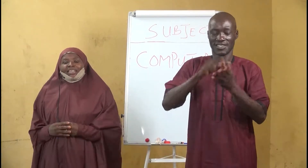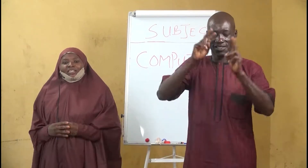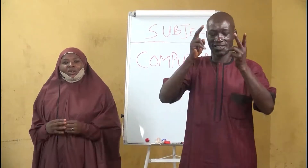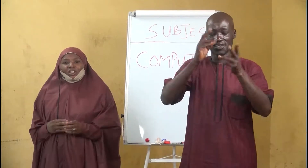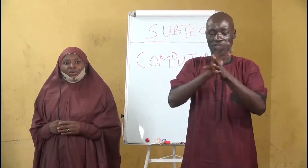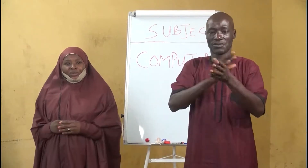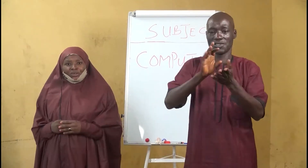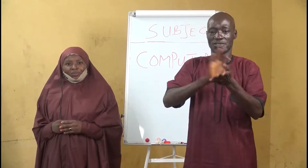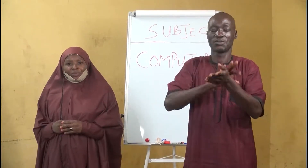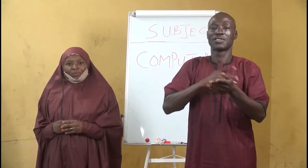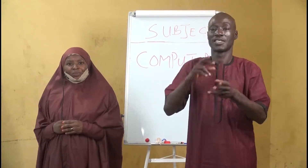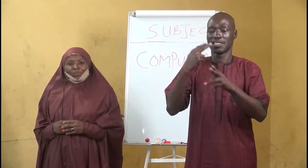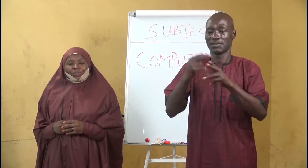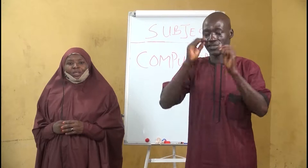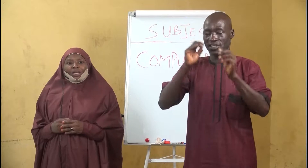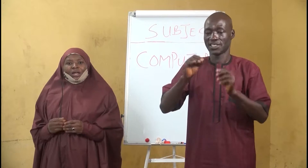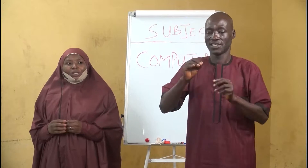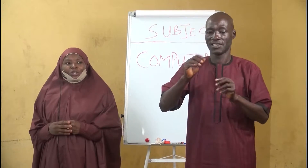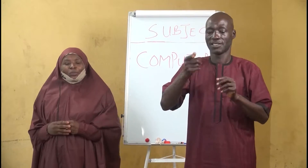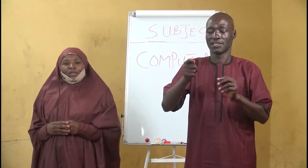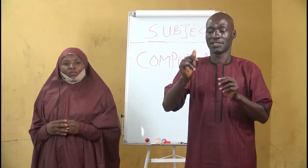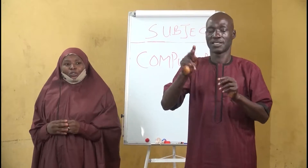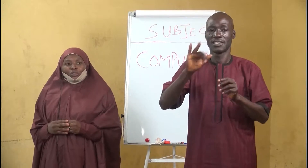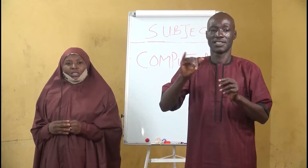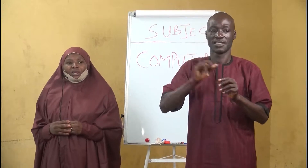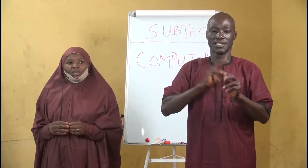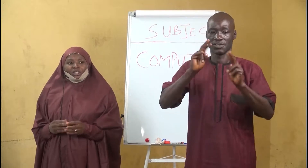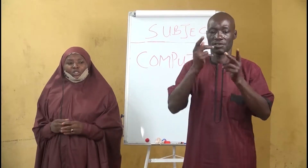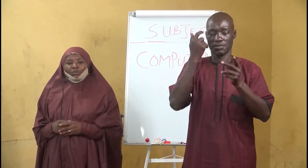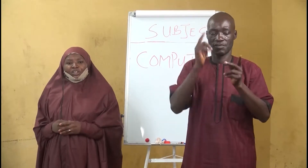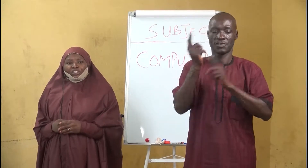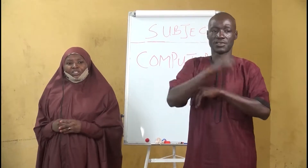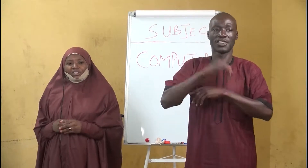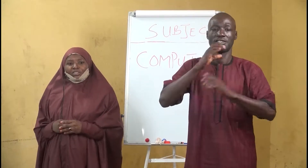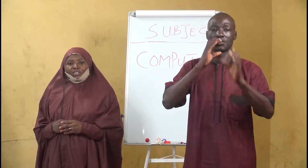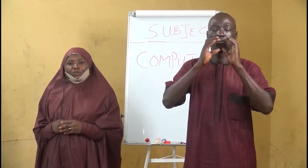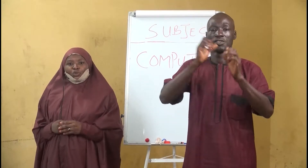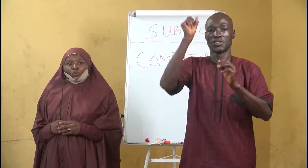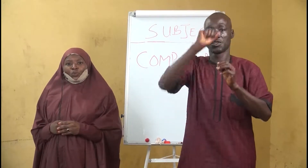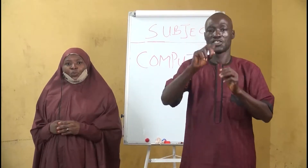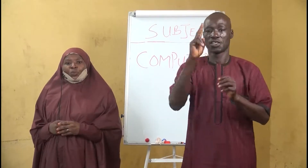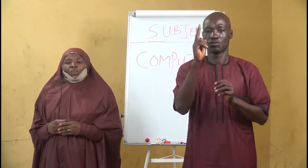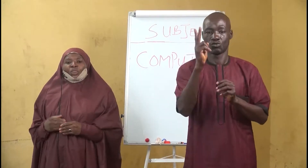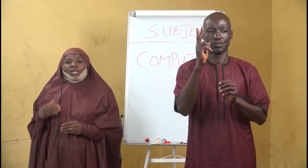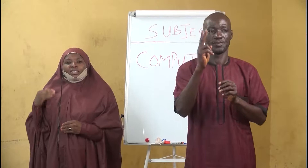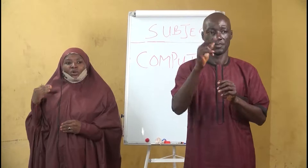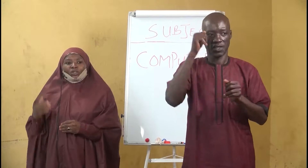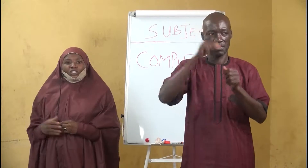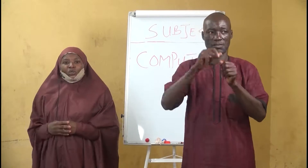Ganiat Olarinoye. Our topic for today is Communication System 2. That's the